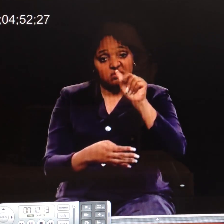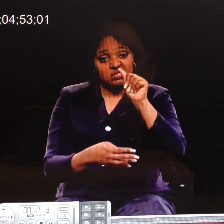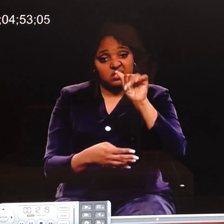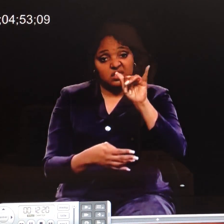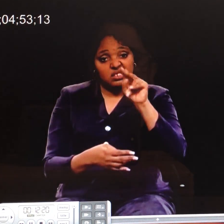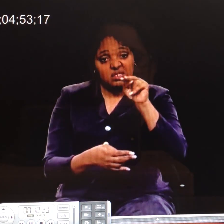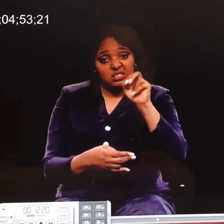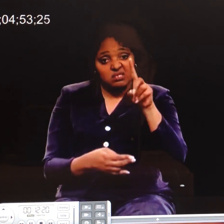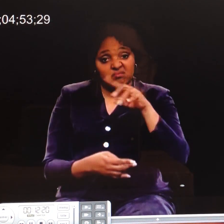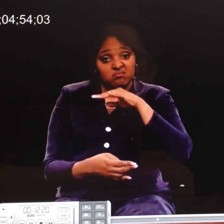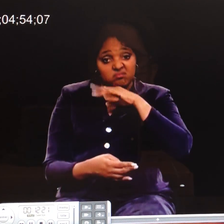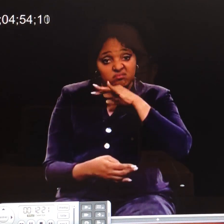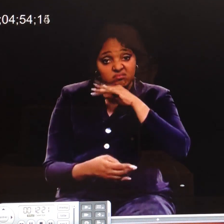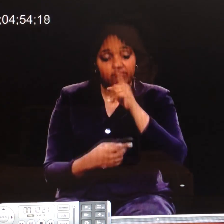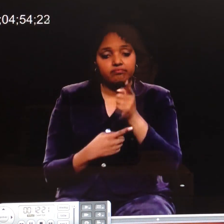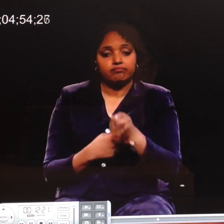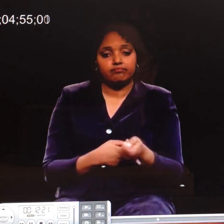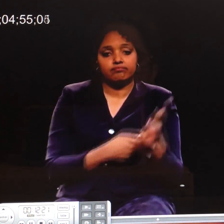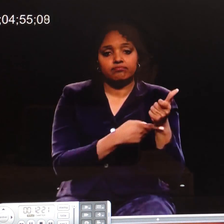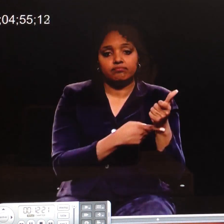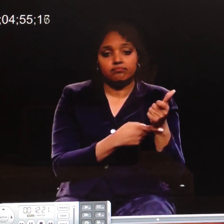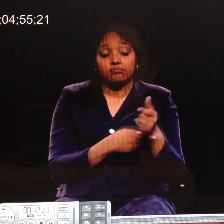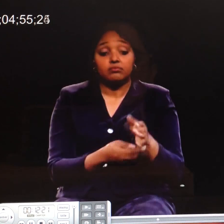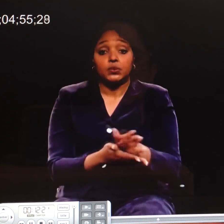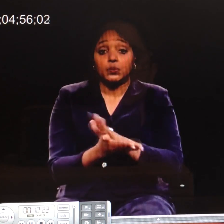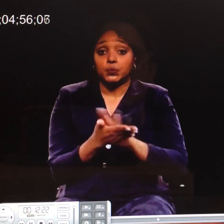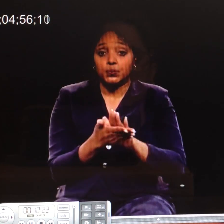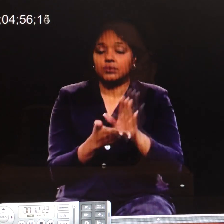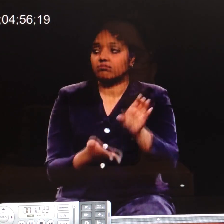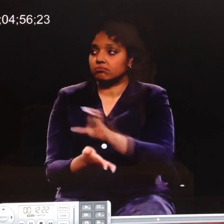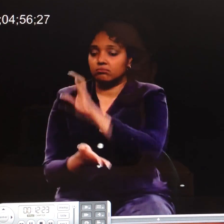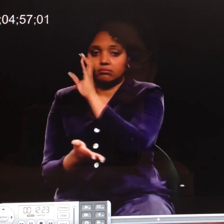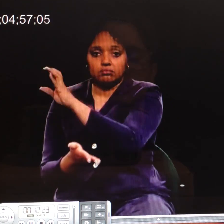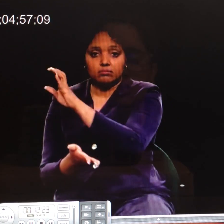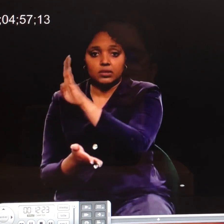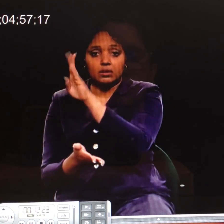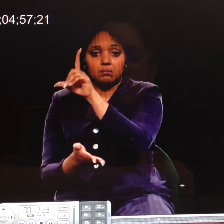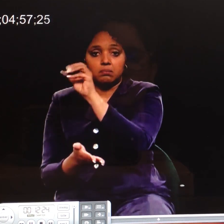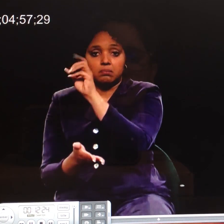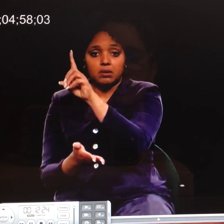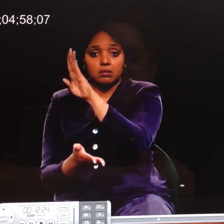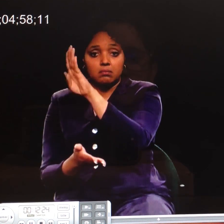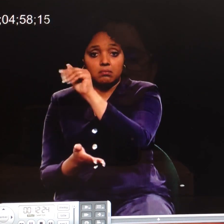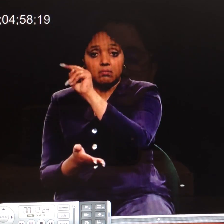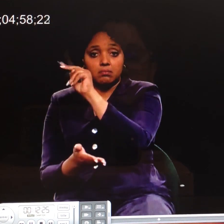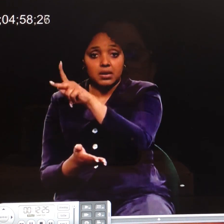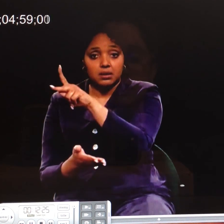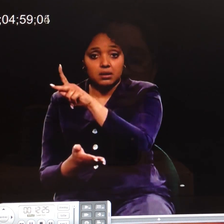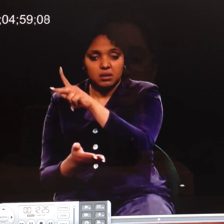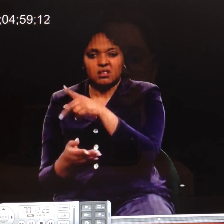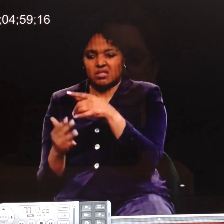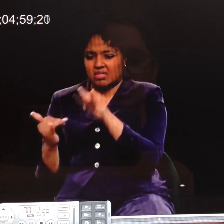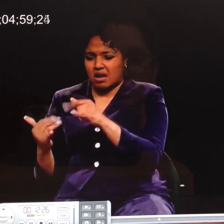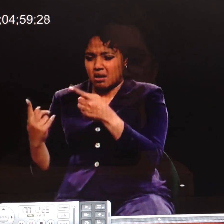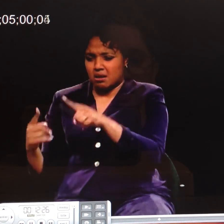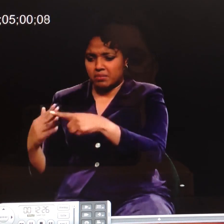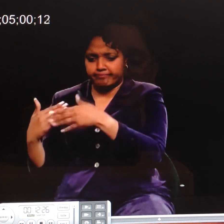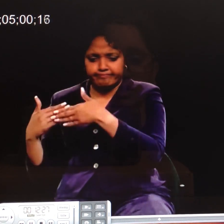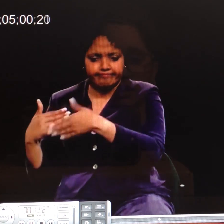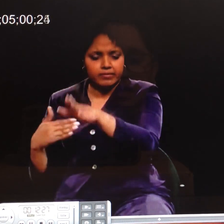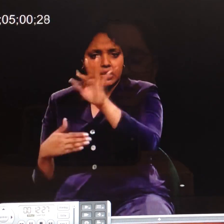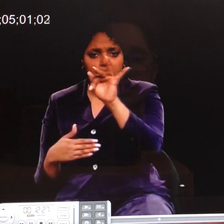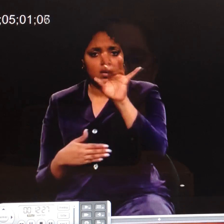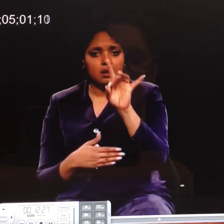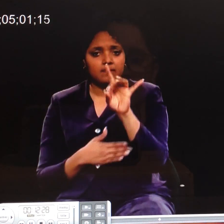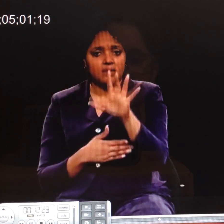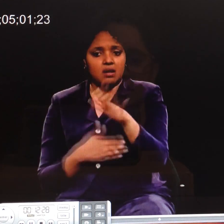very strict filtering service that allowed them to know if there was blood that had